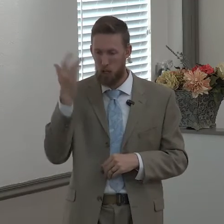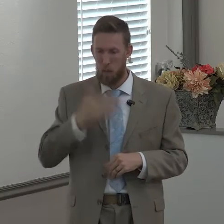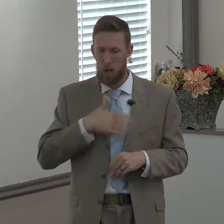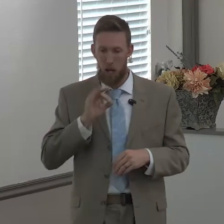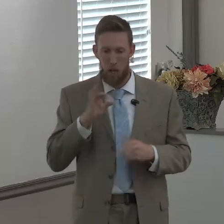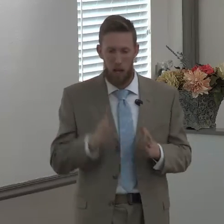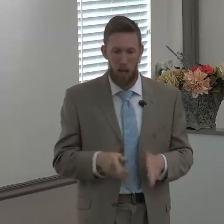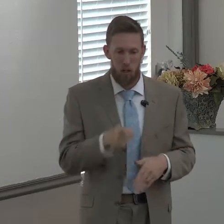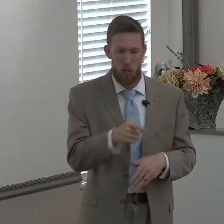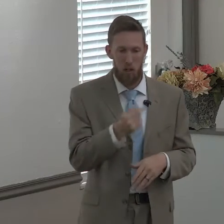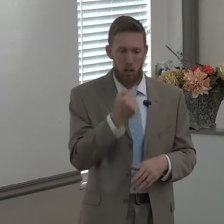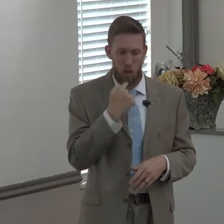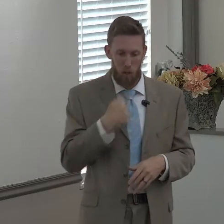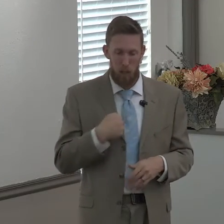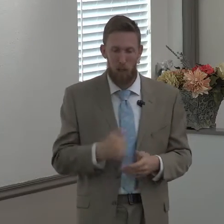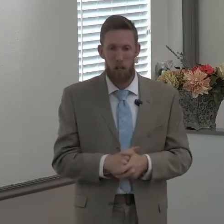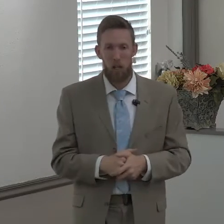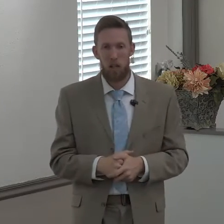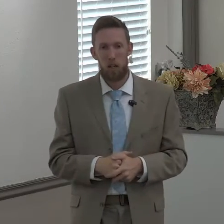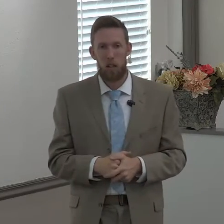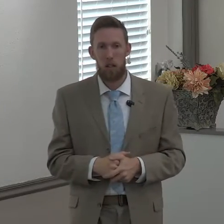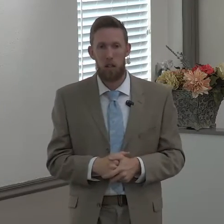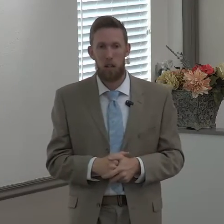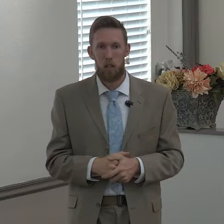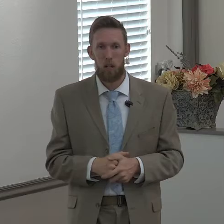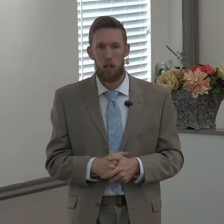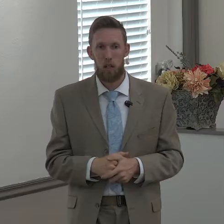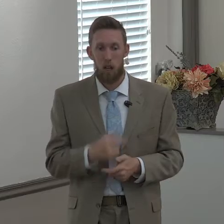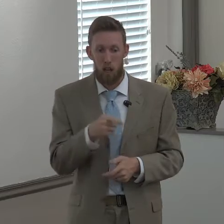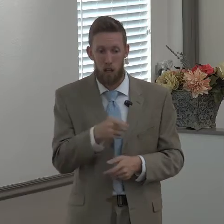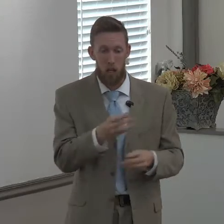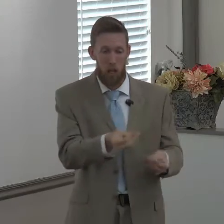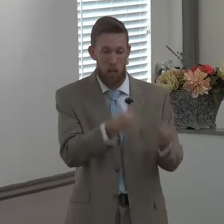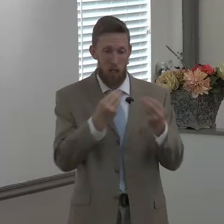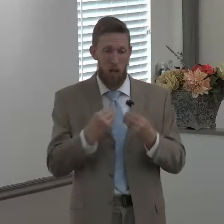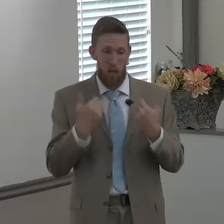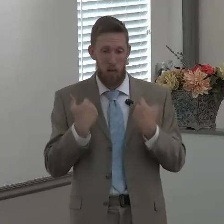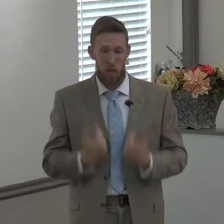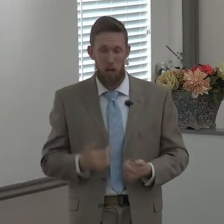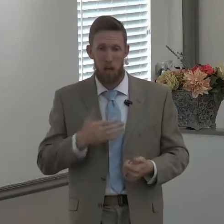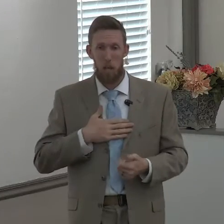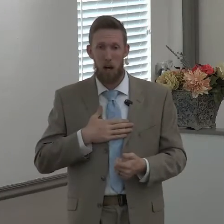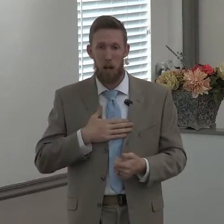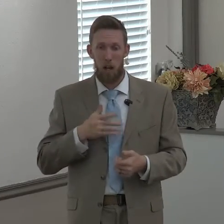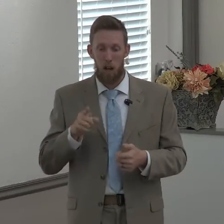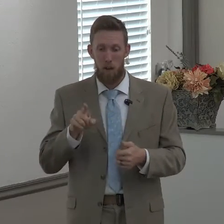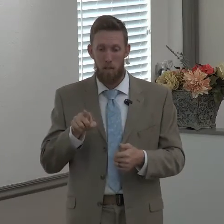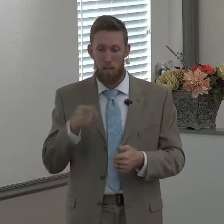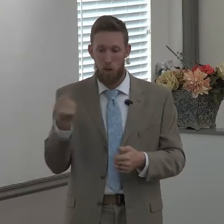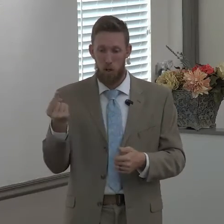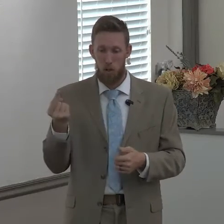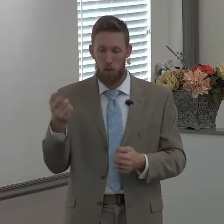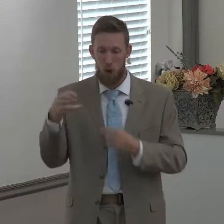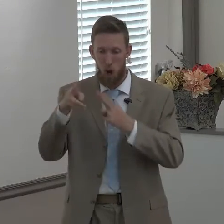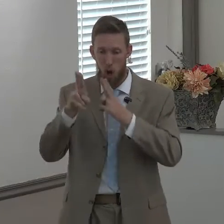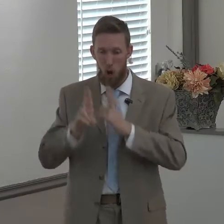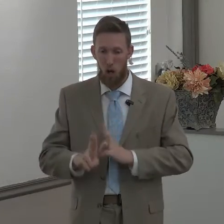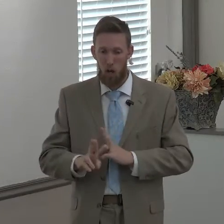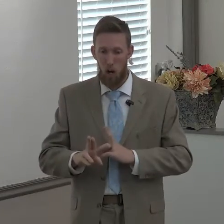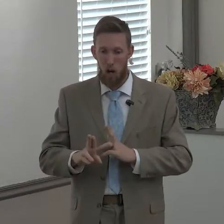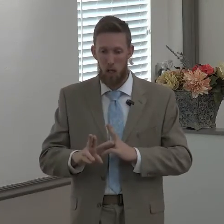first honorary degree. Anyway, enough of that. I'll never forget what my pastor said about it.